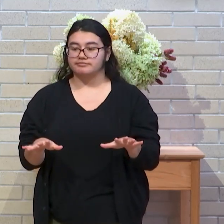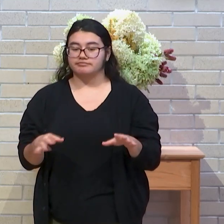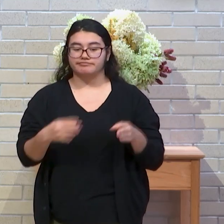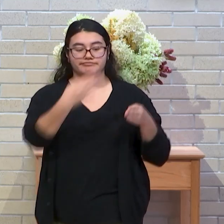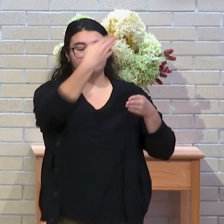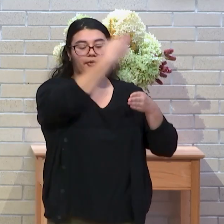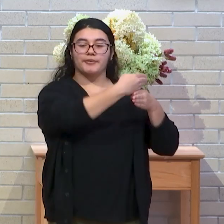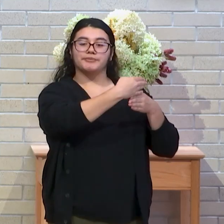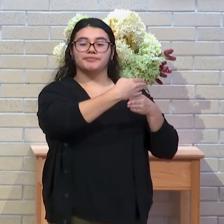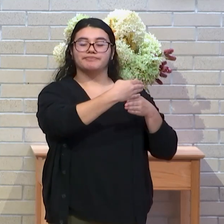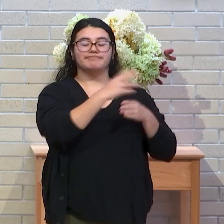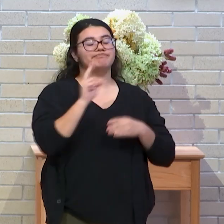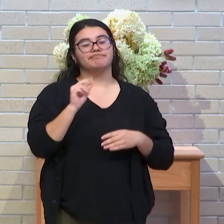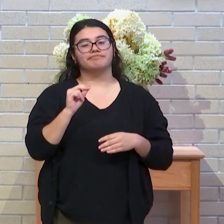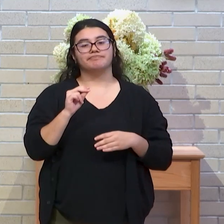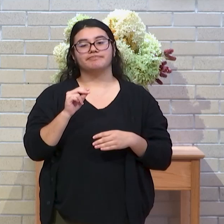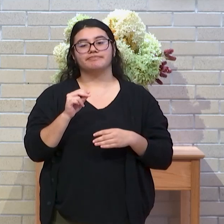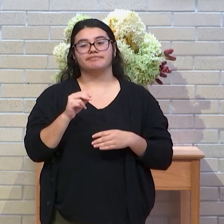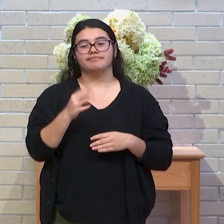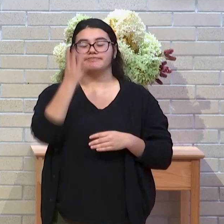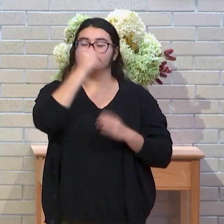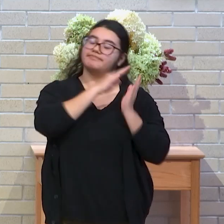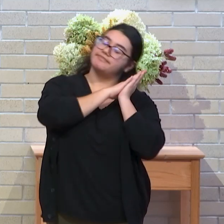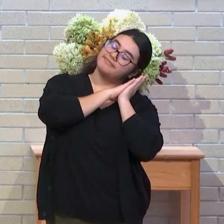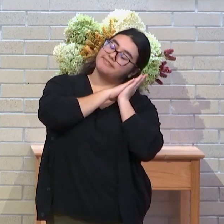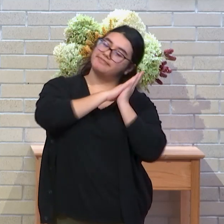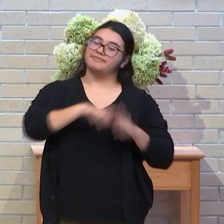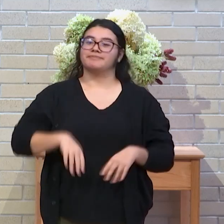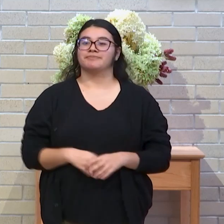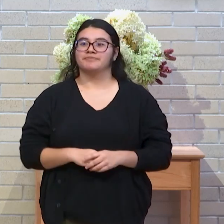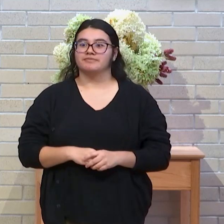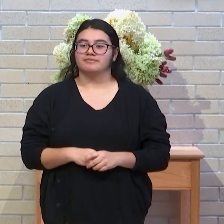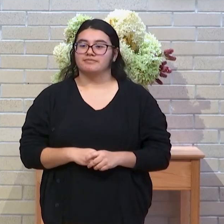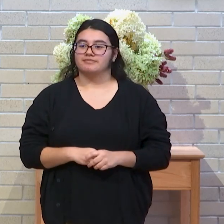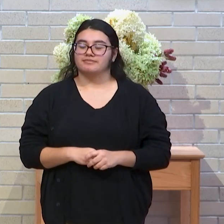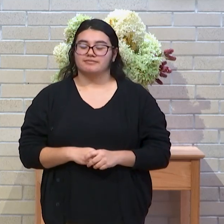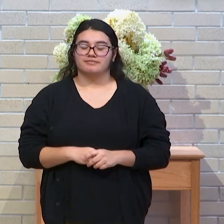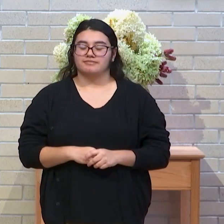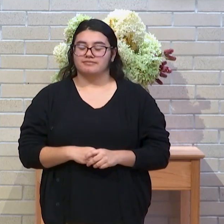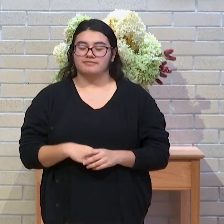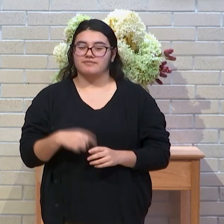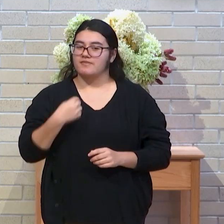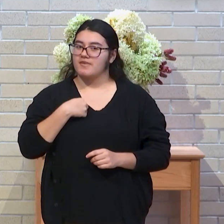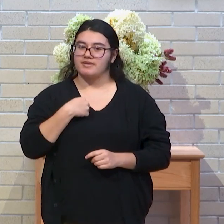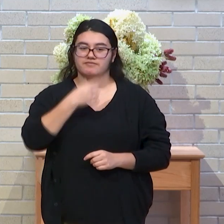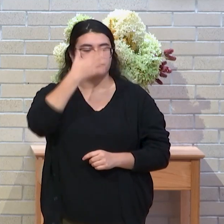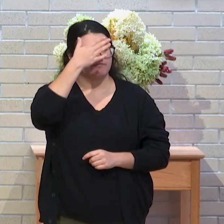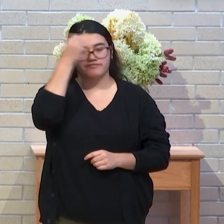bed. Needless to say, we were not pleased, and I, at least, have not forgotten.